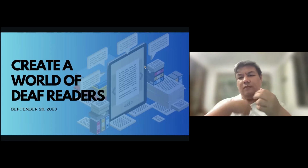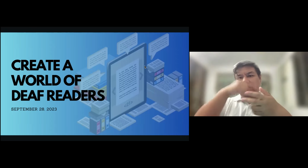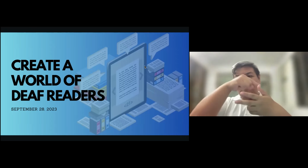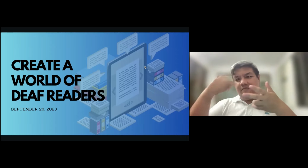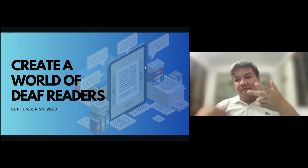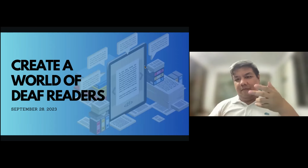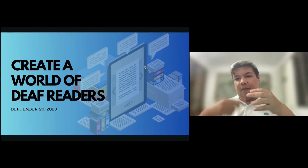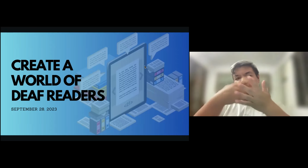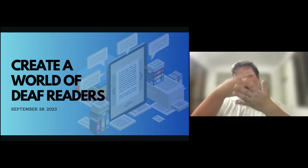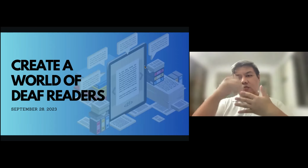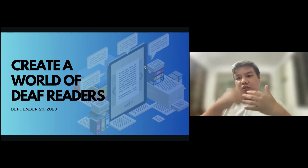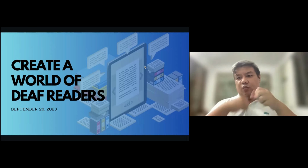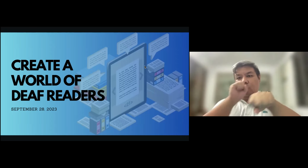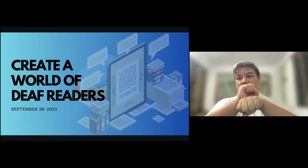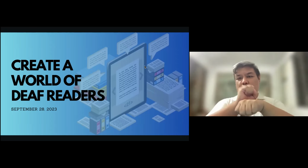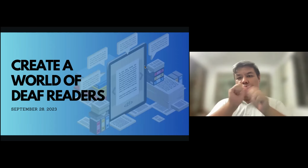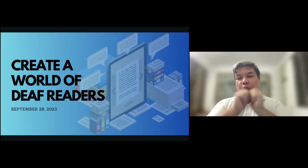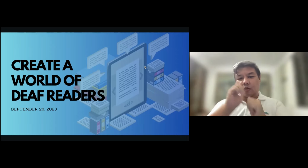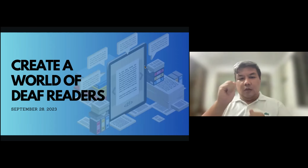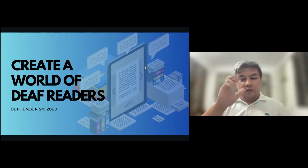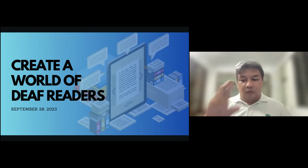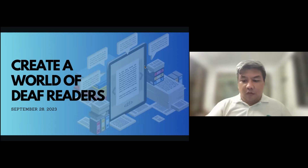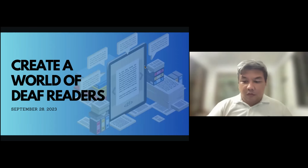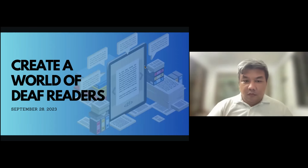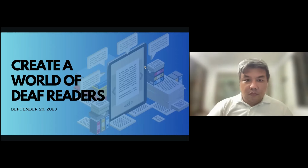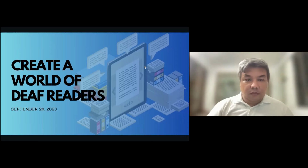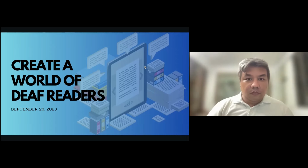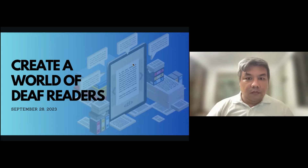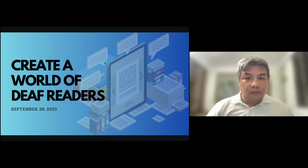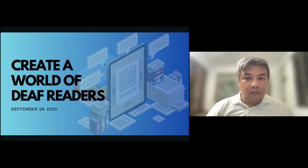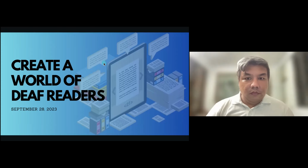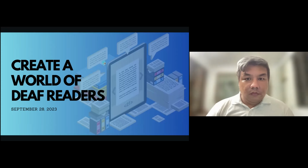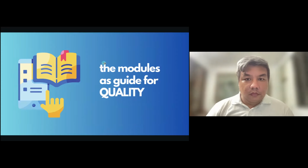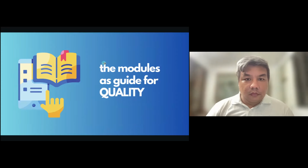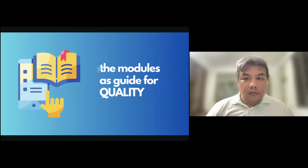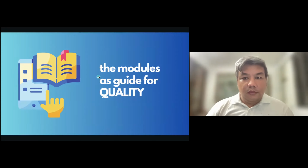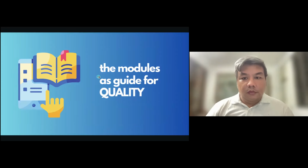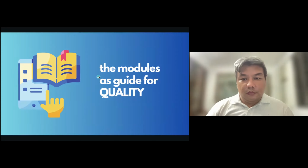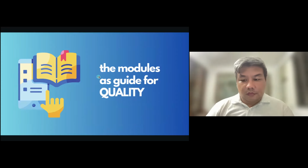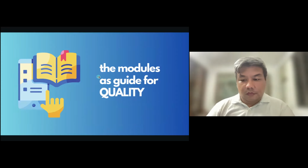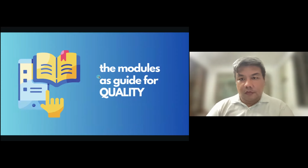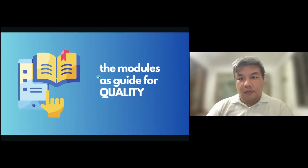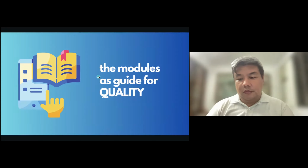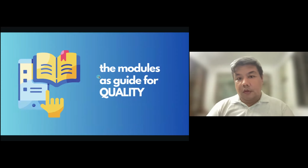And then I would like to talk about 3 things that I work within the project with Chris.